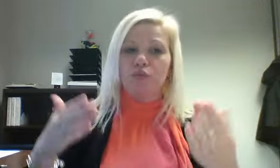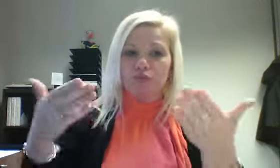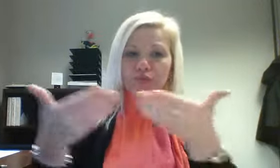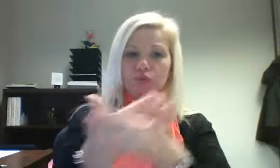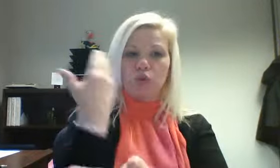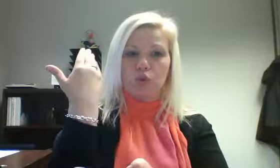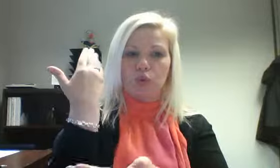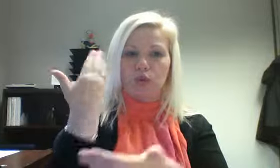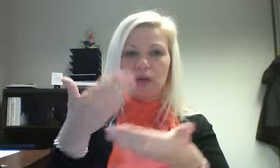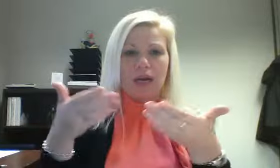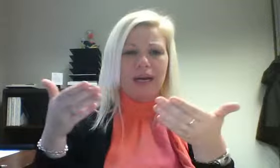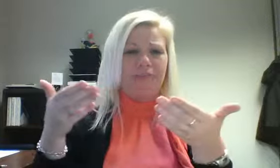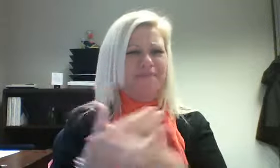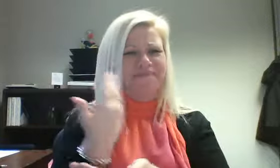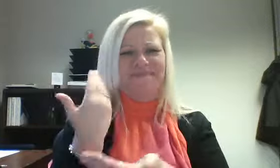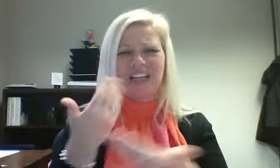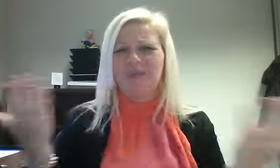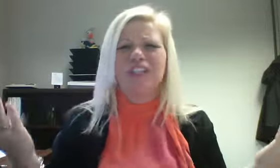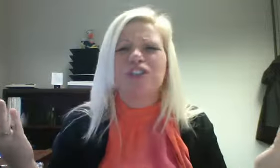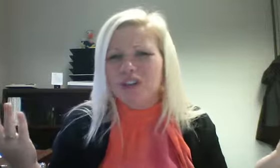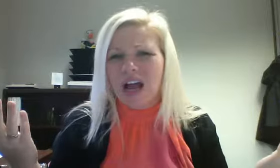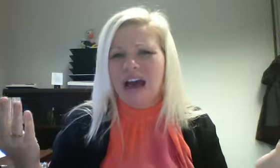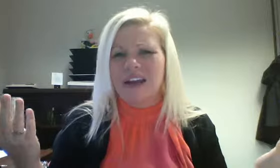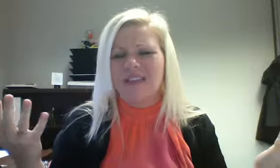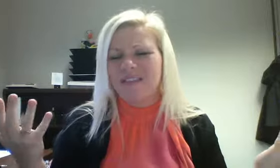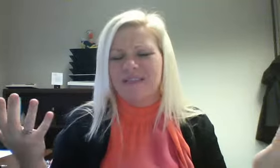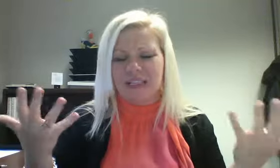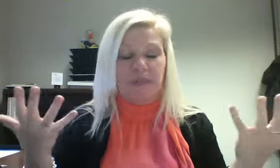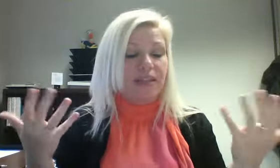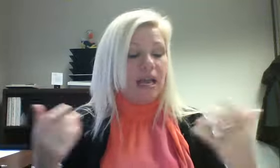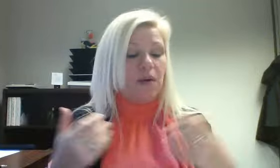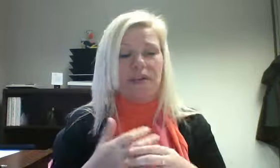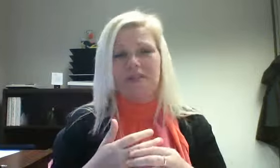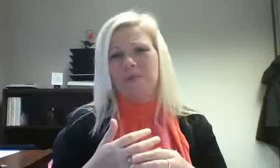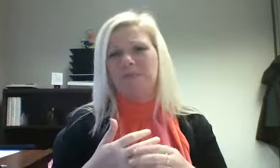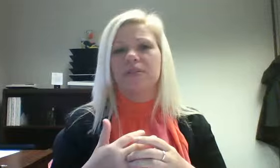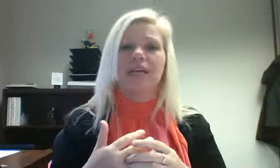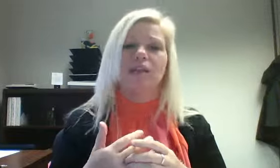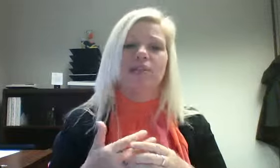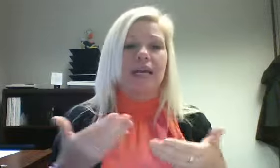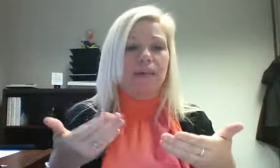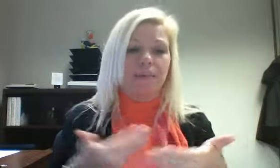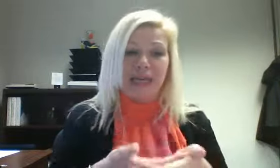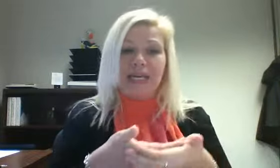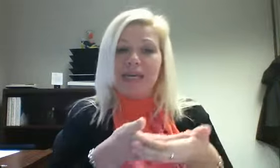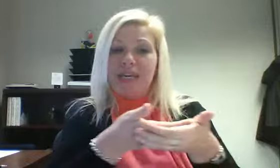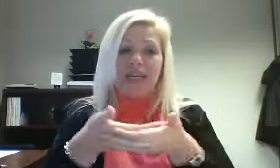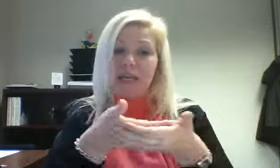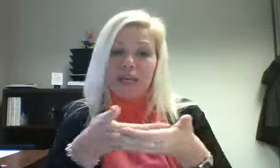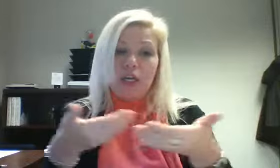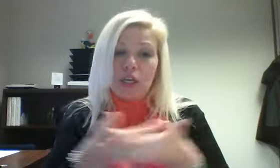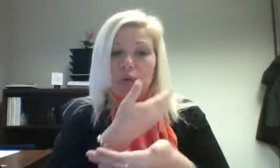New, not really sure how to explain that one. Some people say it looks like a baby